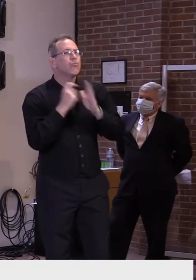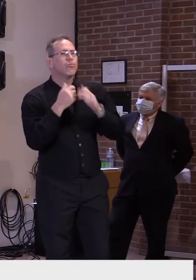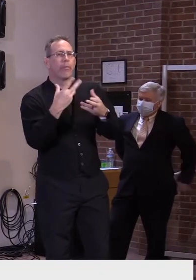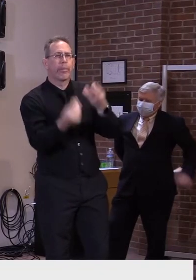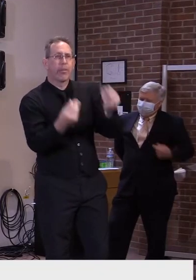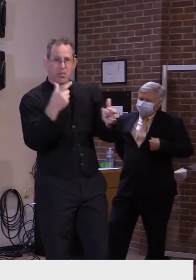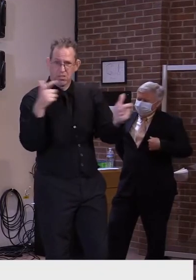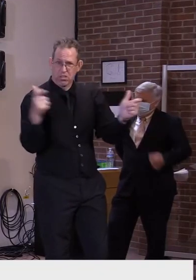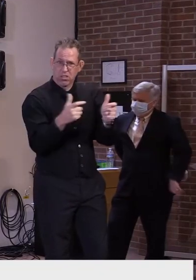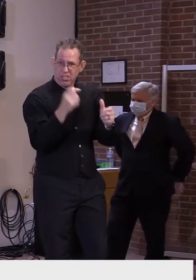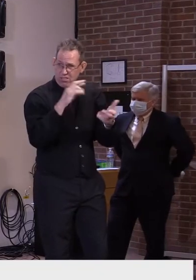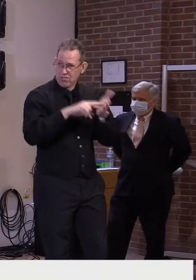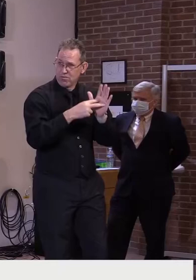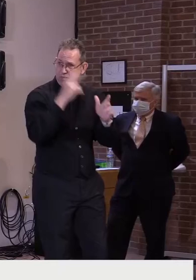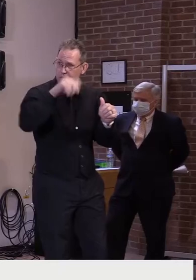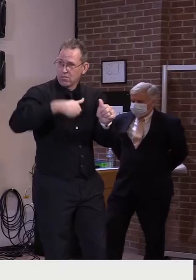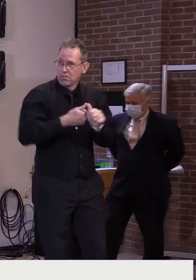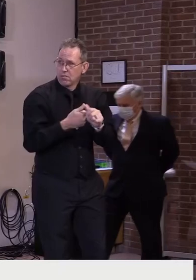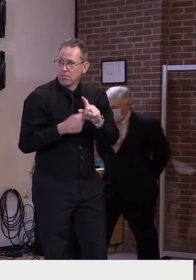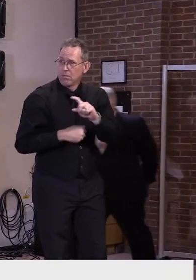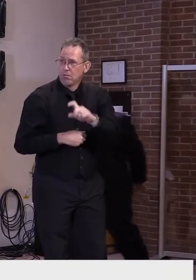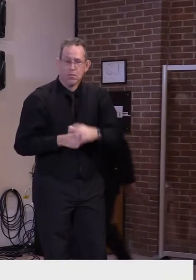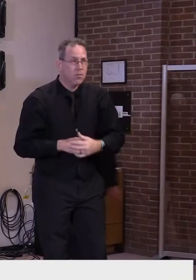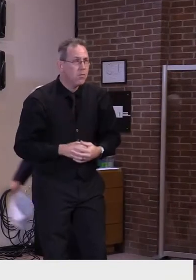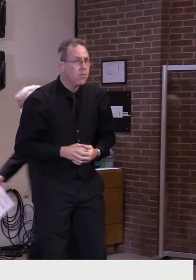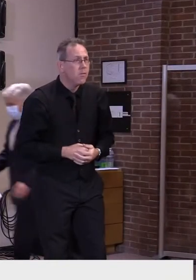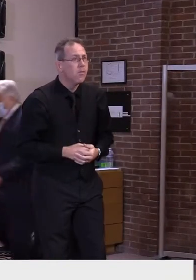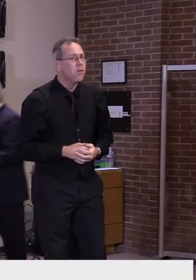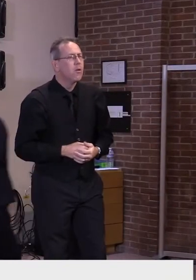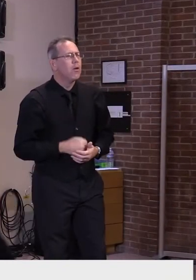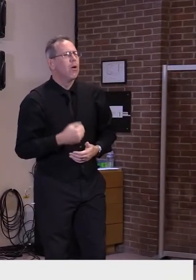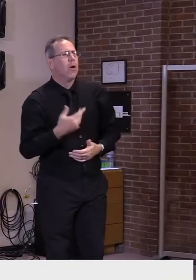employment vaccination? Yeah, I'll let Secretary Smith answer that one.